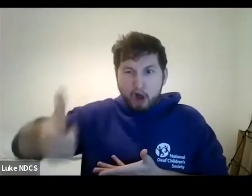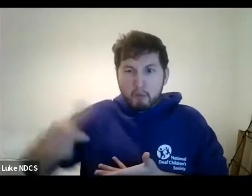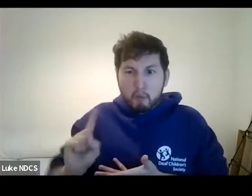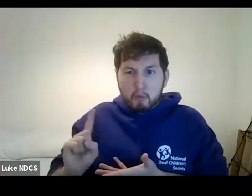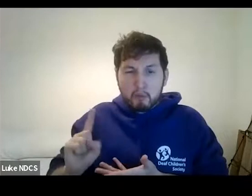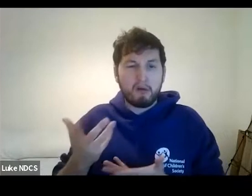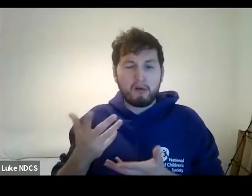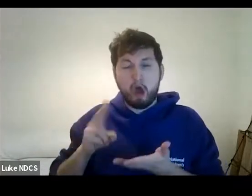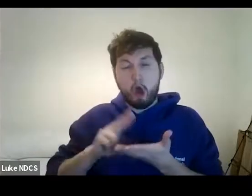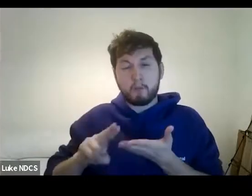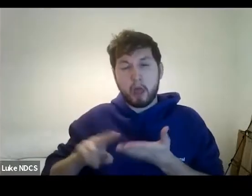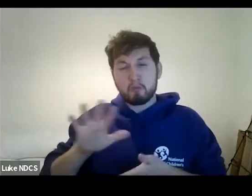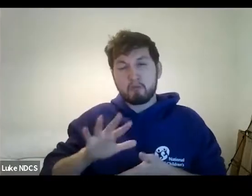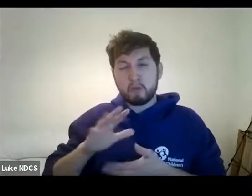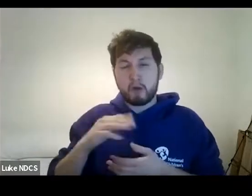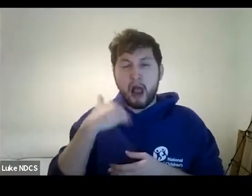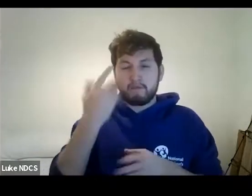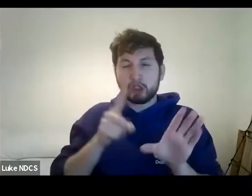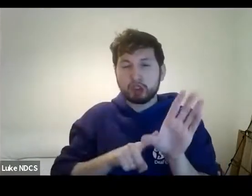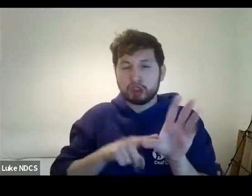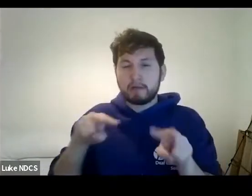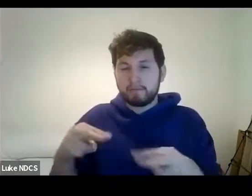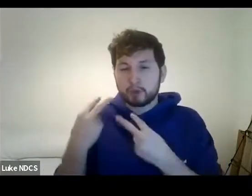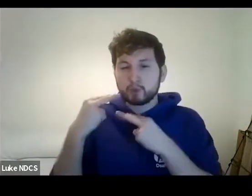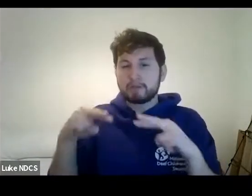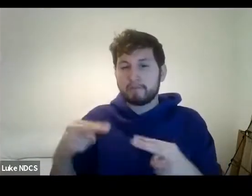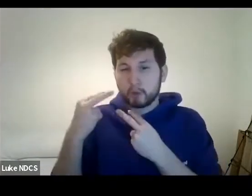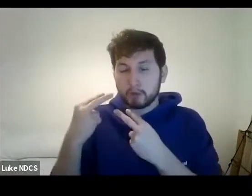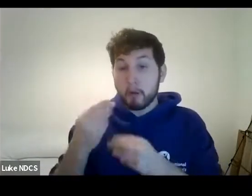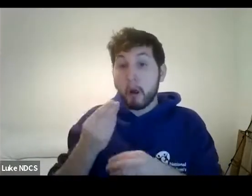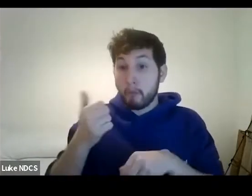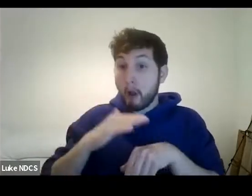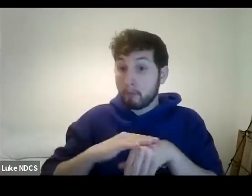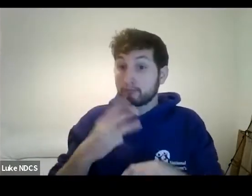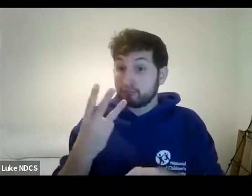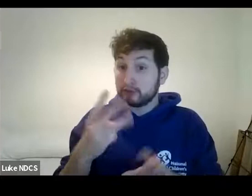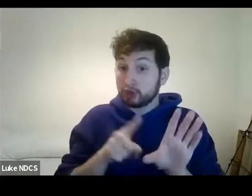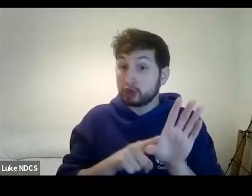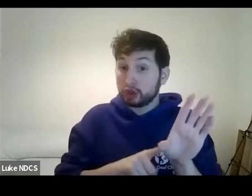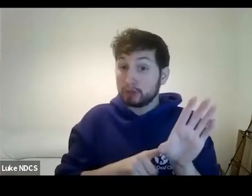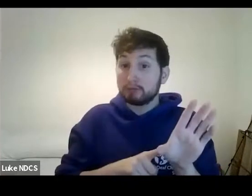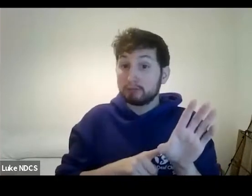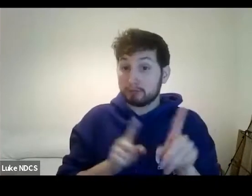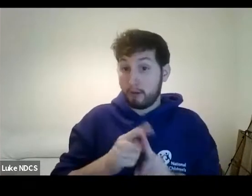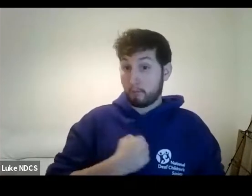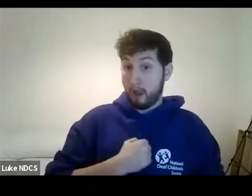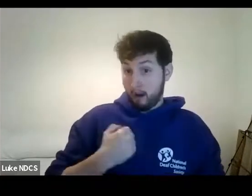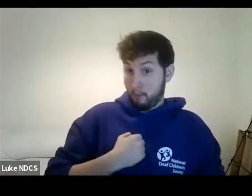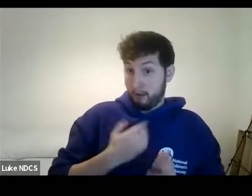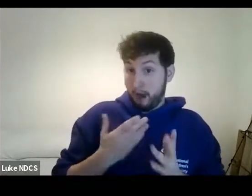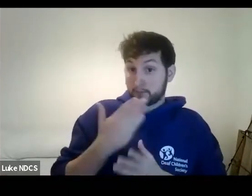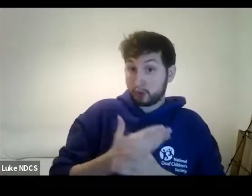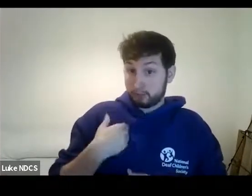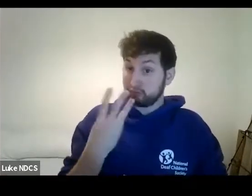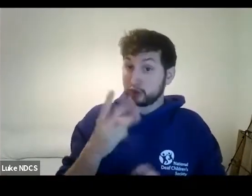So the Access to Work award is usually given for a year and then it's reviewed on a yearly basis, but sometimes